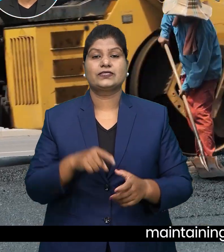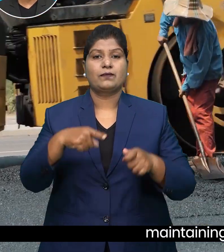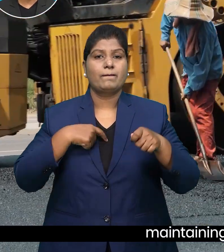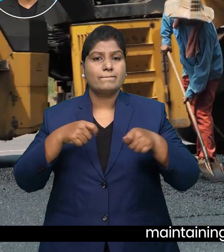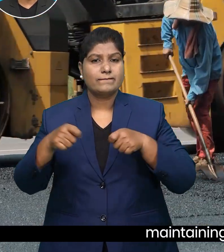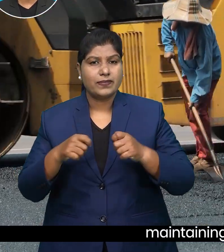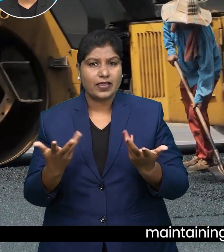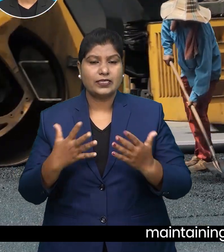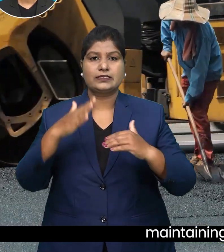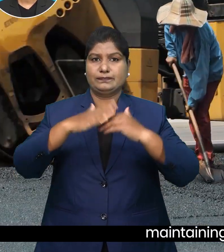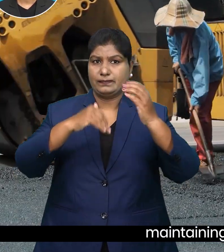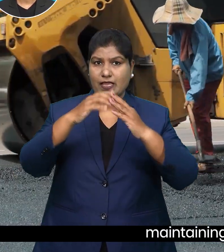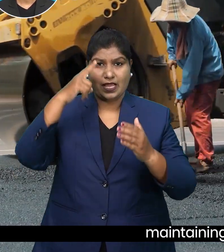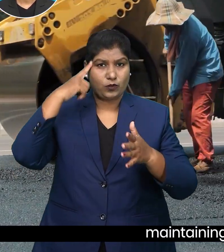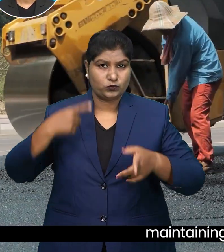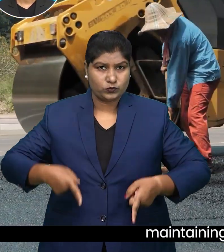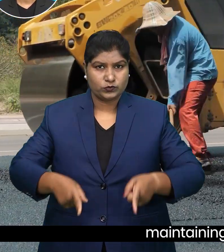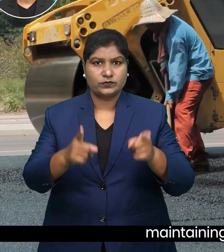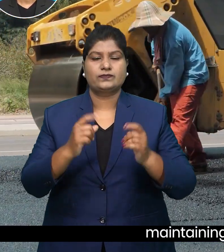maintaining and building roads,